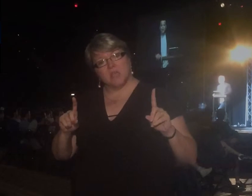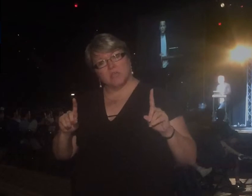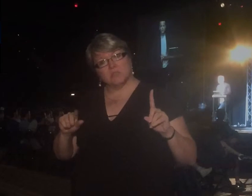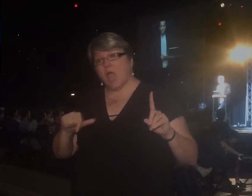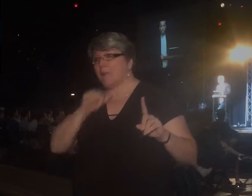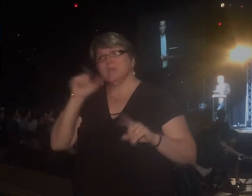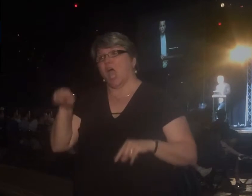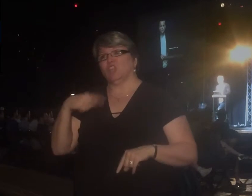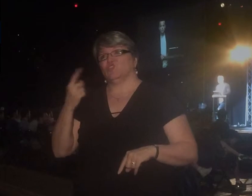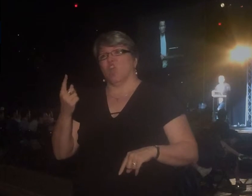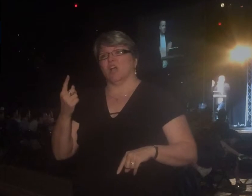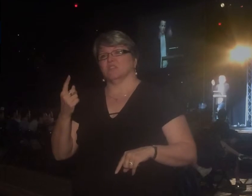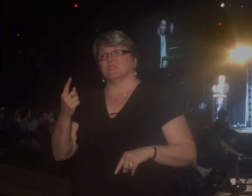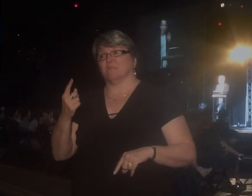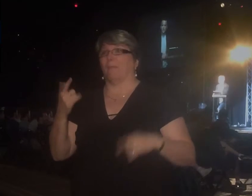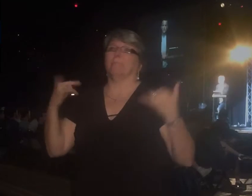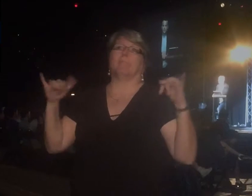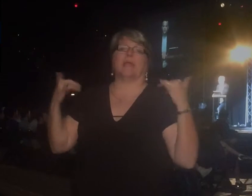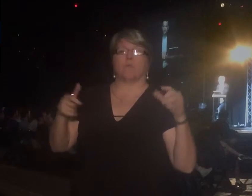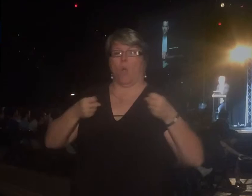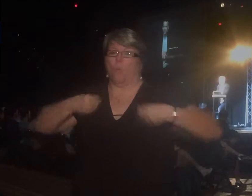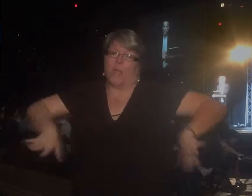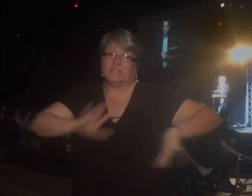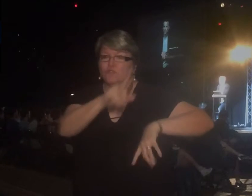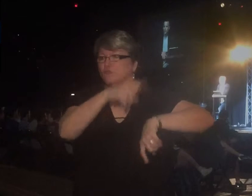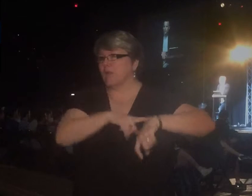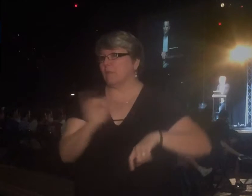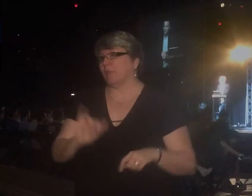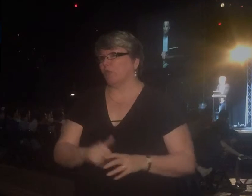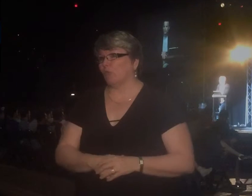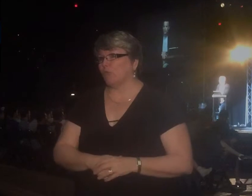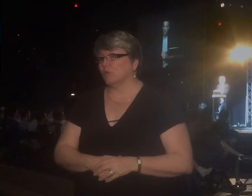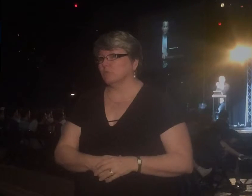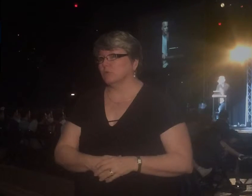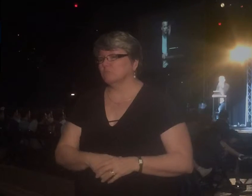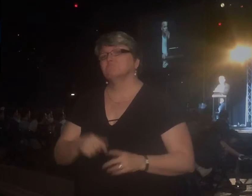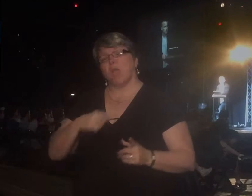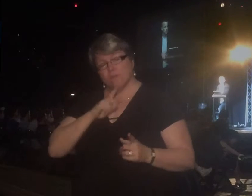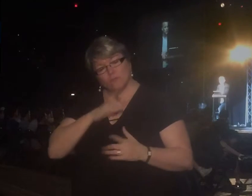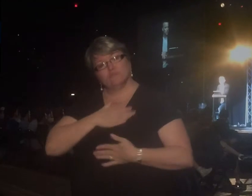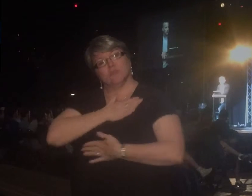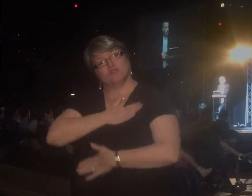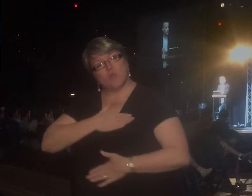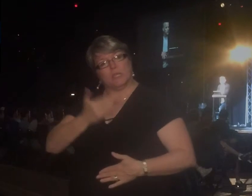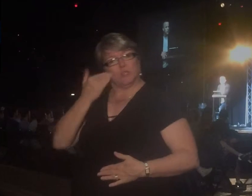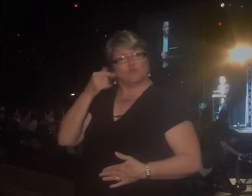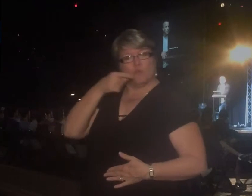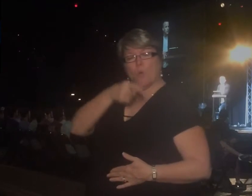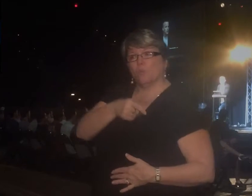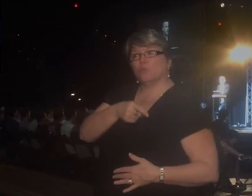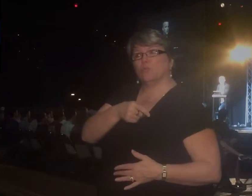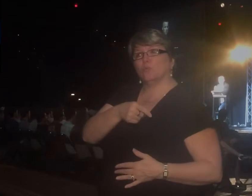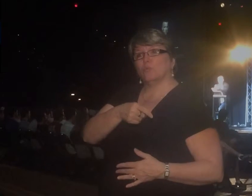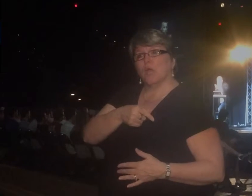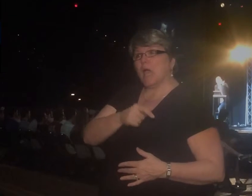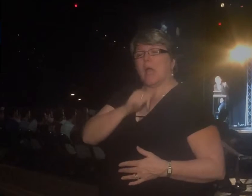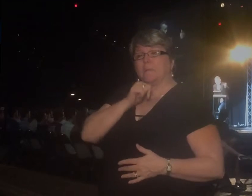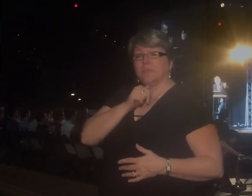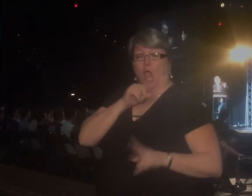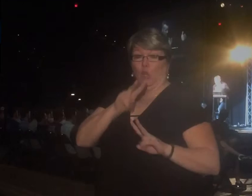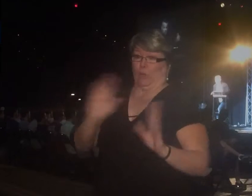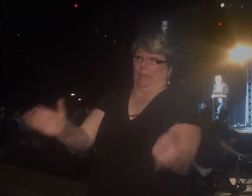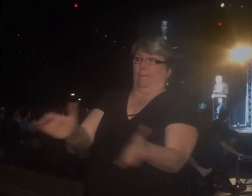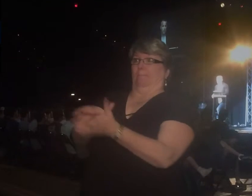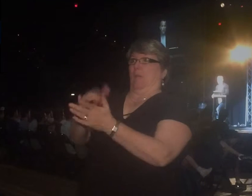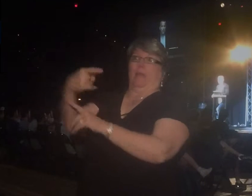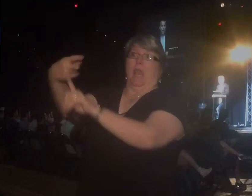but I'm not just messing around and wasting your time either. I've really enjoyed getting to know you, and